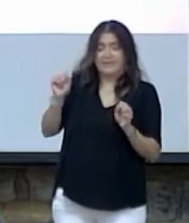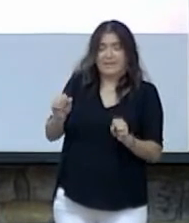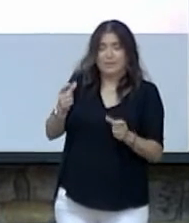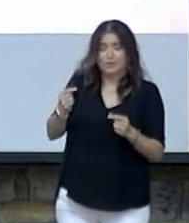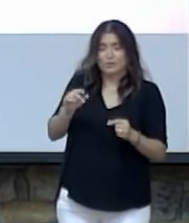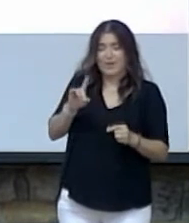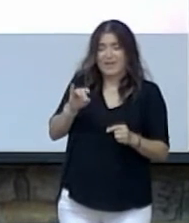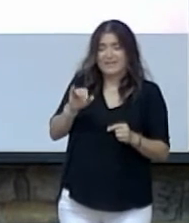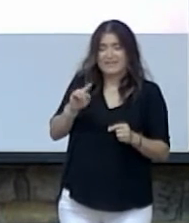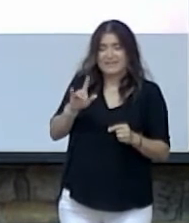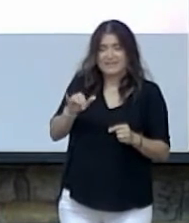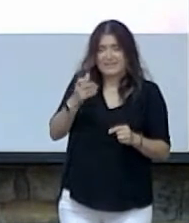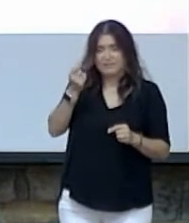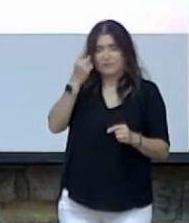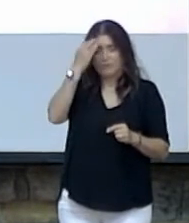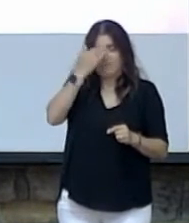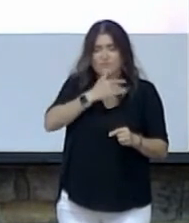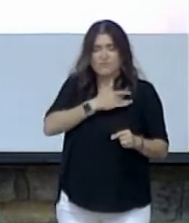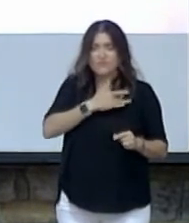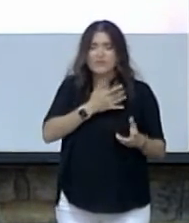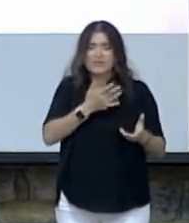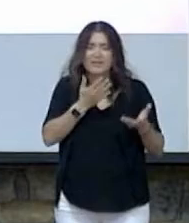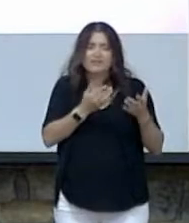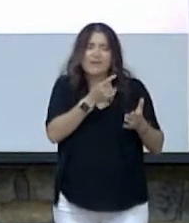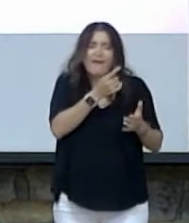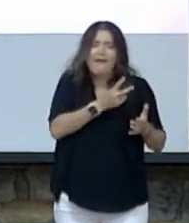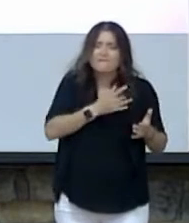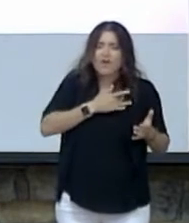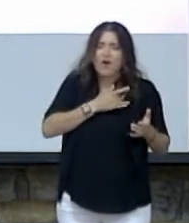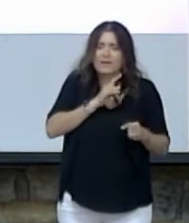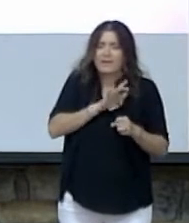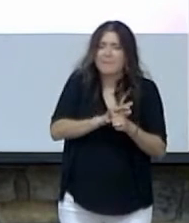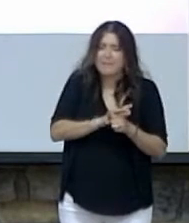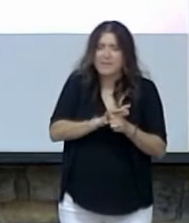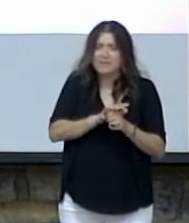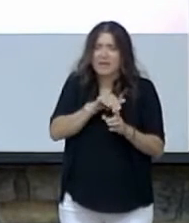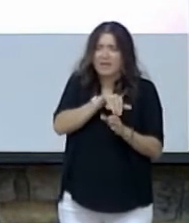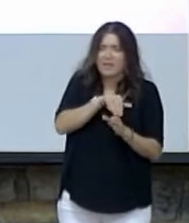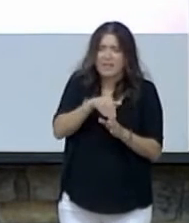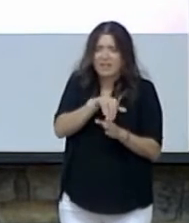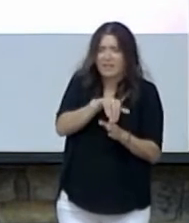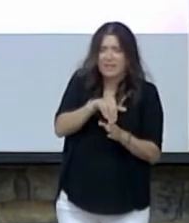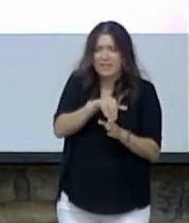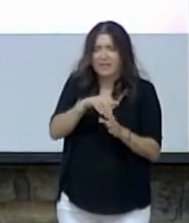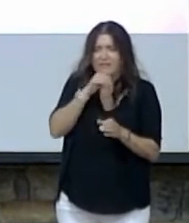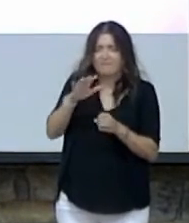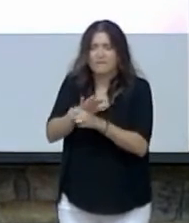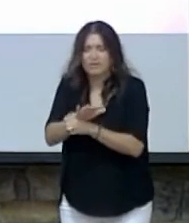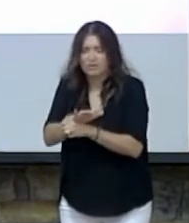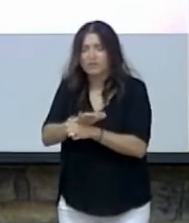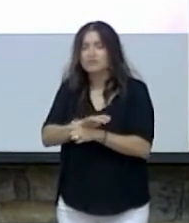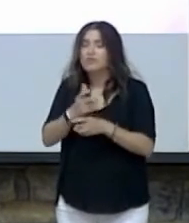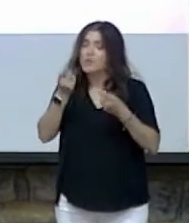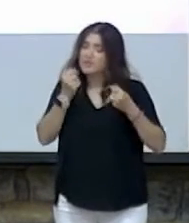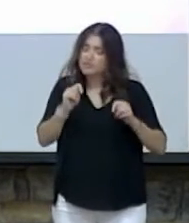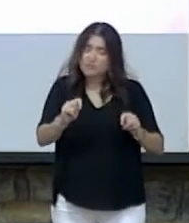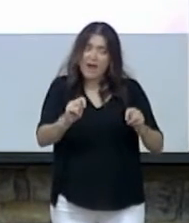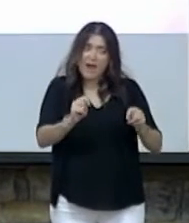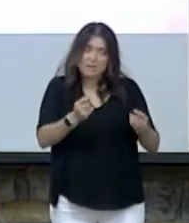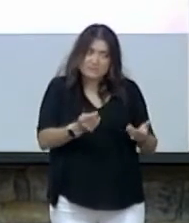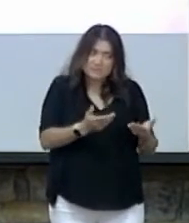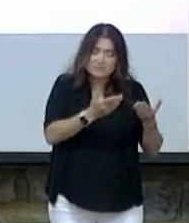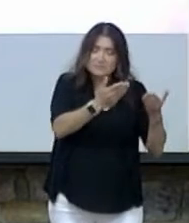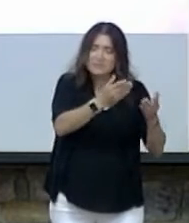that maybe there's just a half-hearted commitment. And so He tries to illustrate a point by challenging